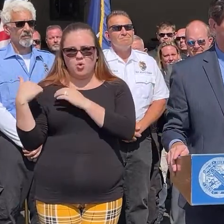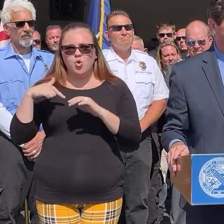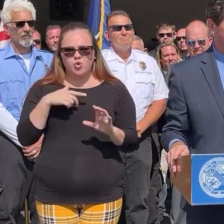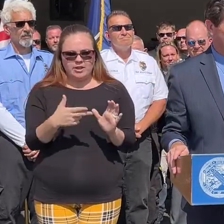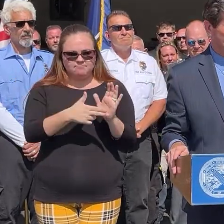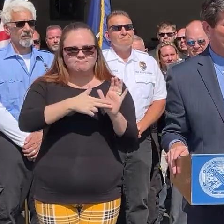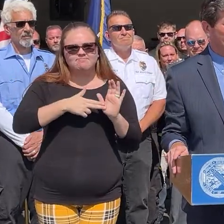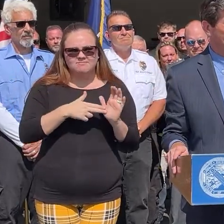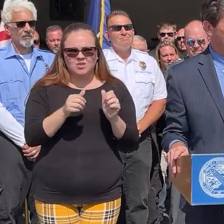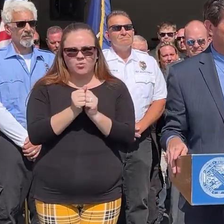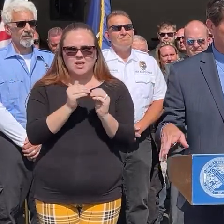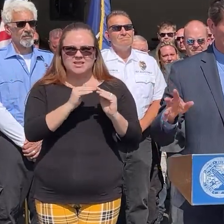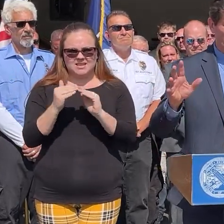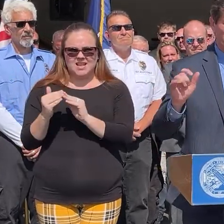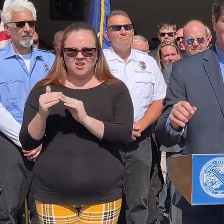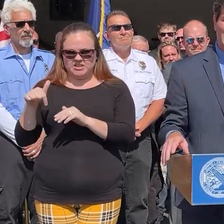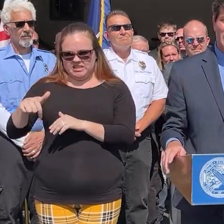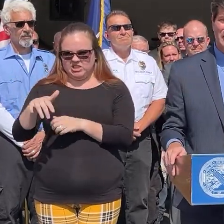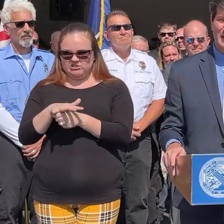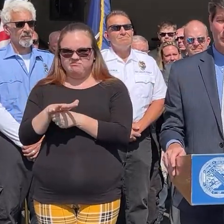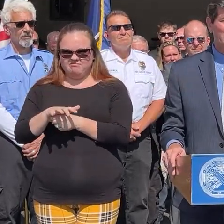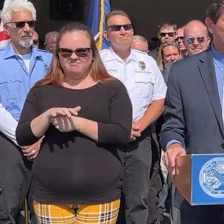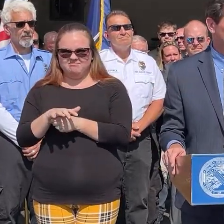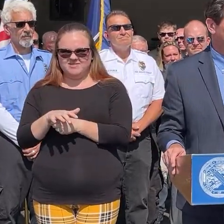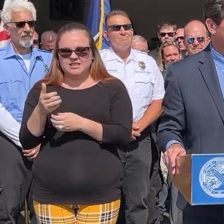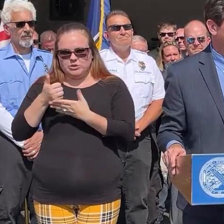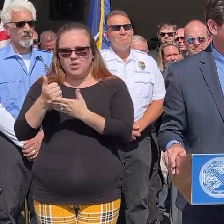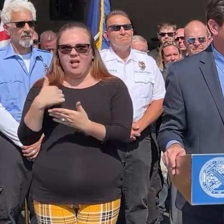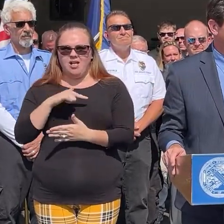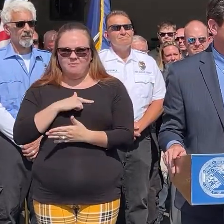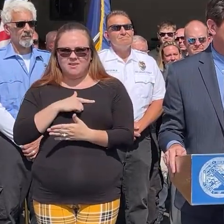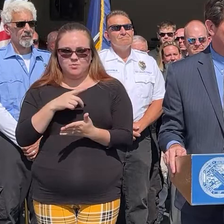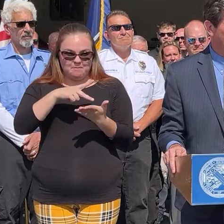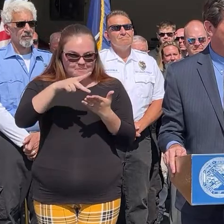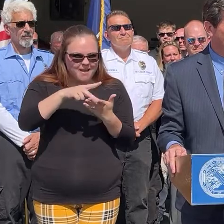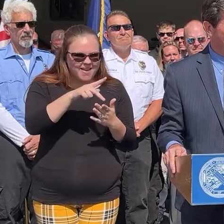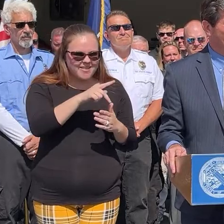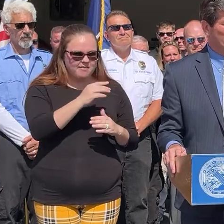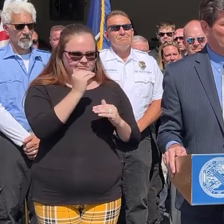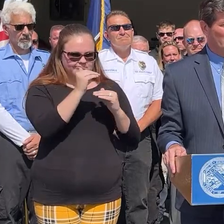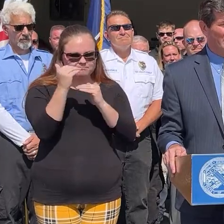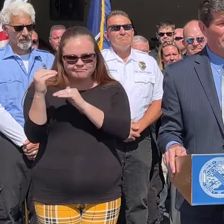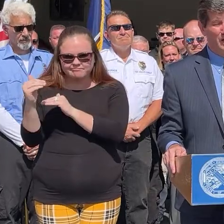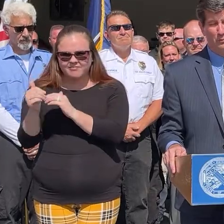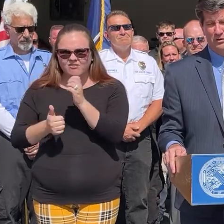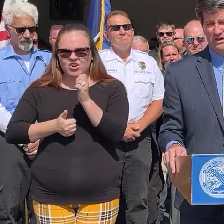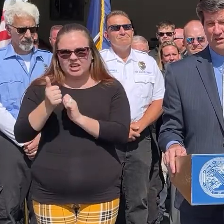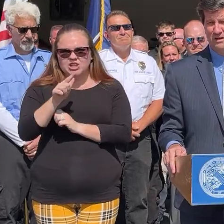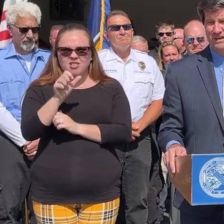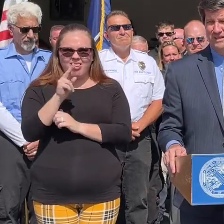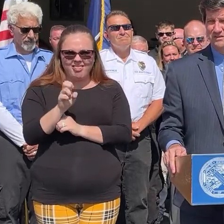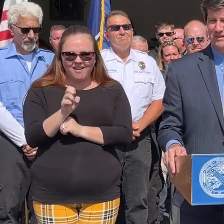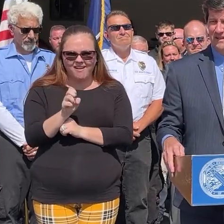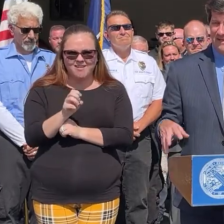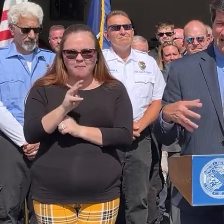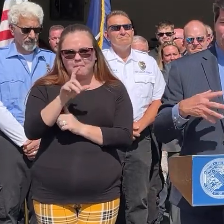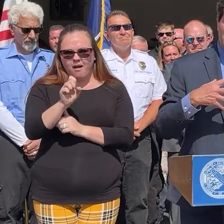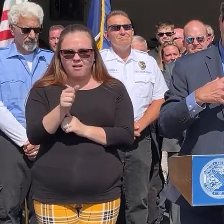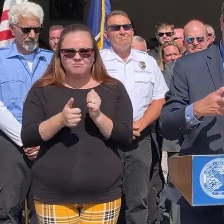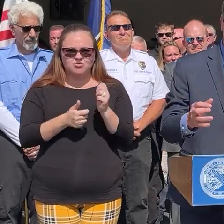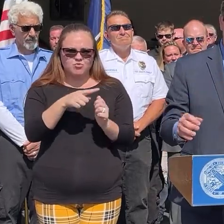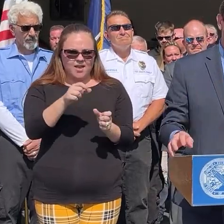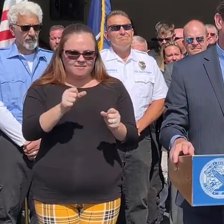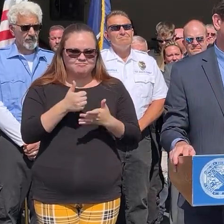with the towns down in this portion of the county to help us do that. We pay them a certain amount per lane mile per year so that they can